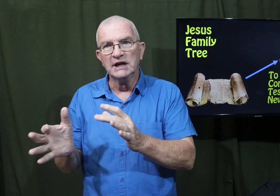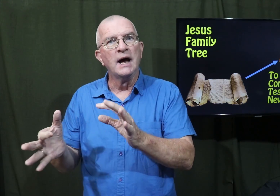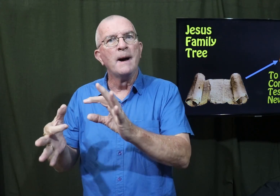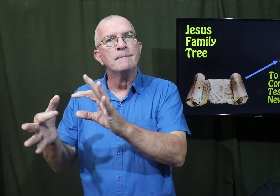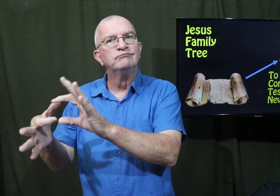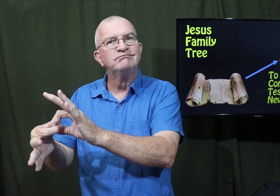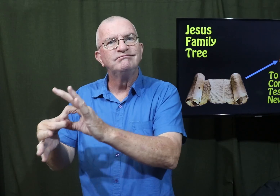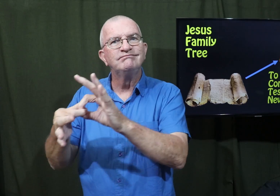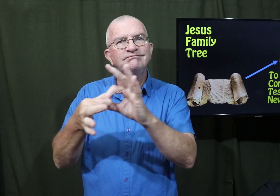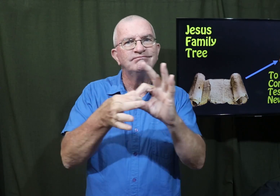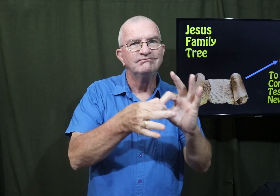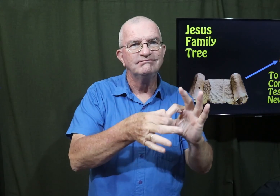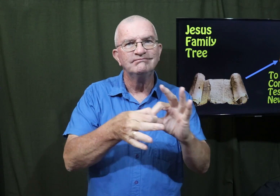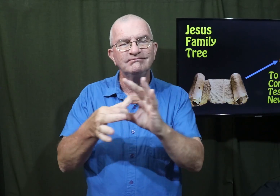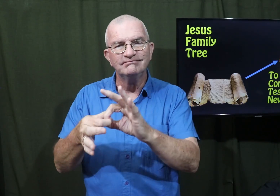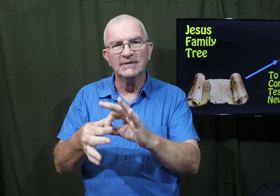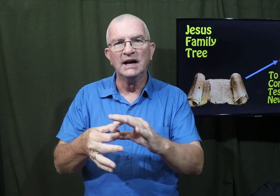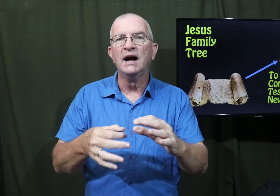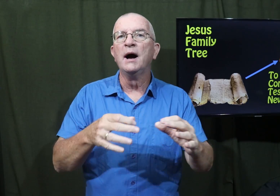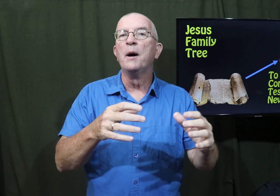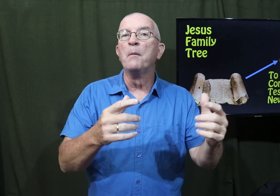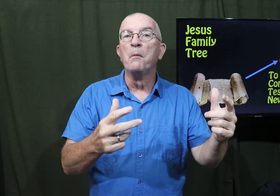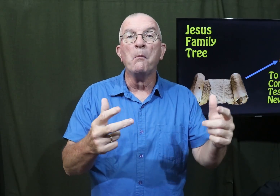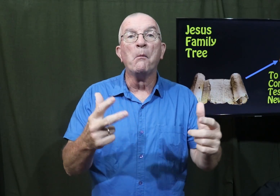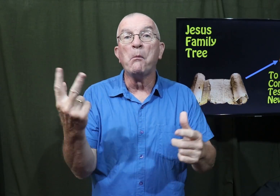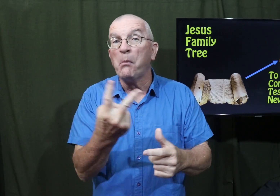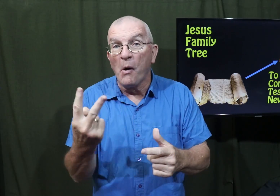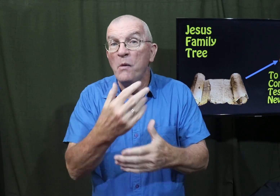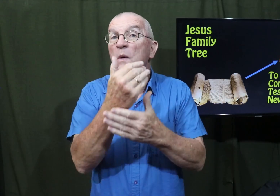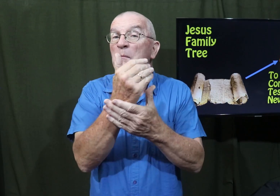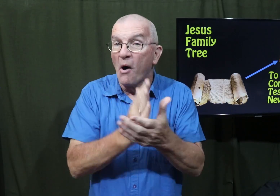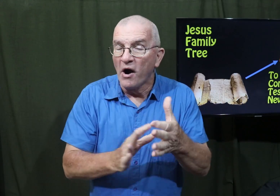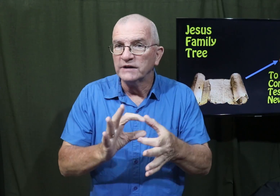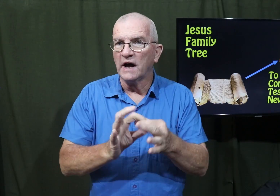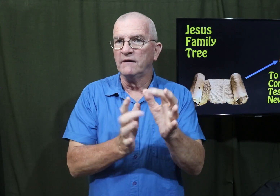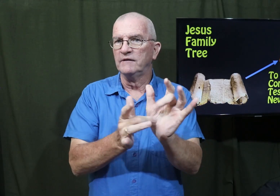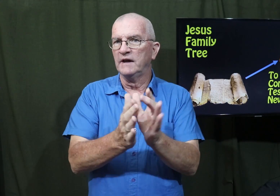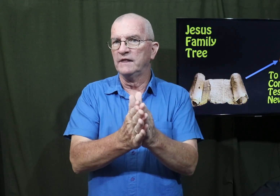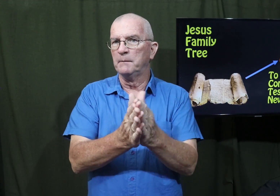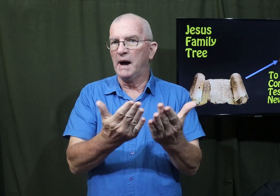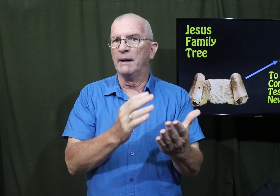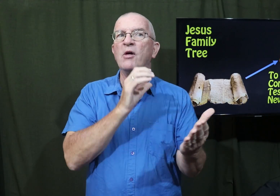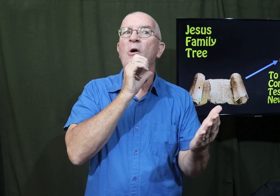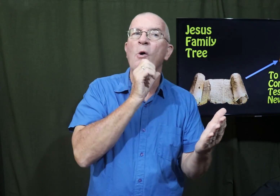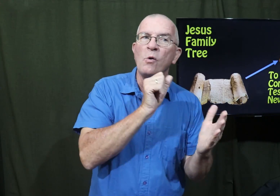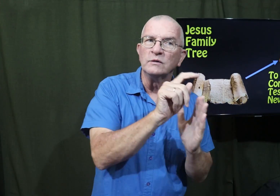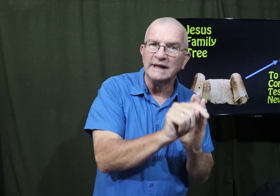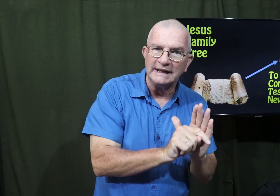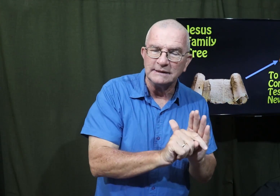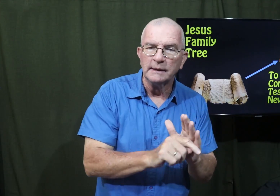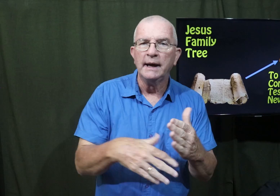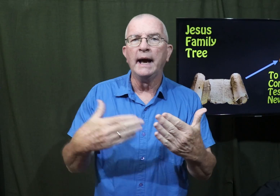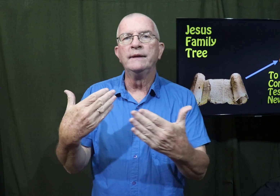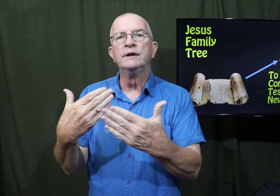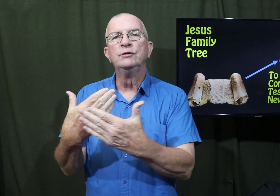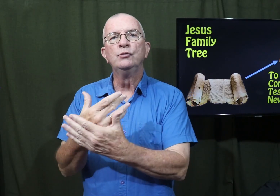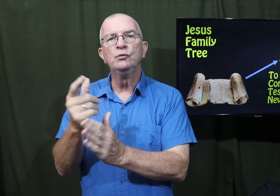Jesus bridges between the parts of the Bible the Old Testament and the New